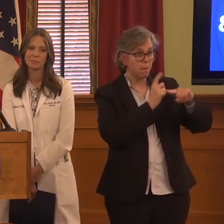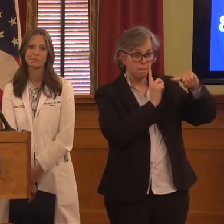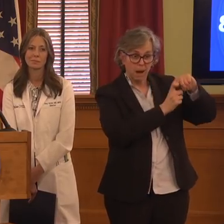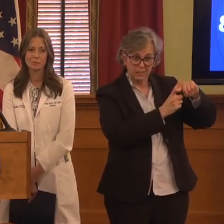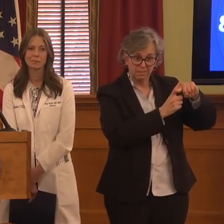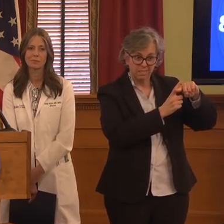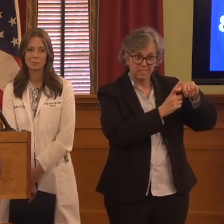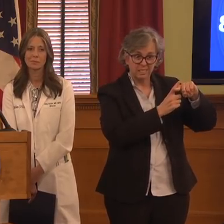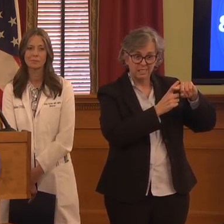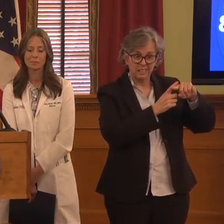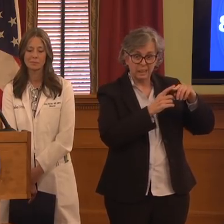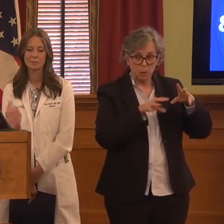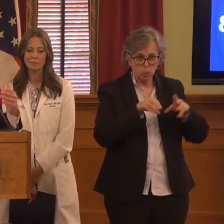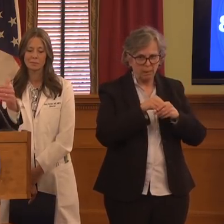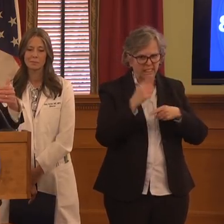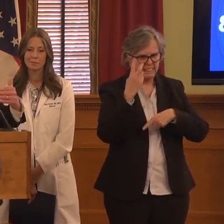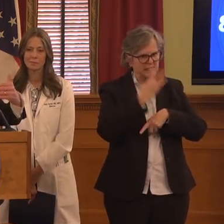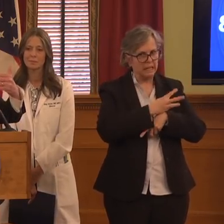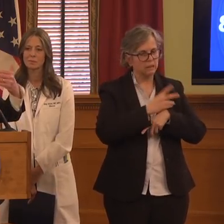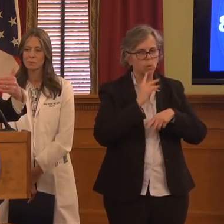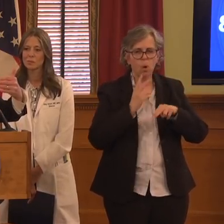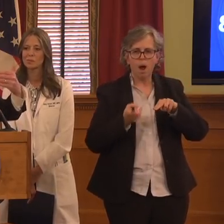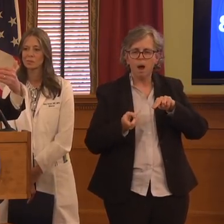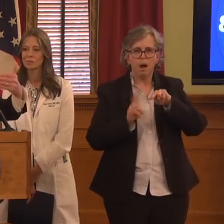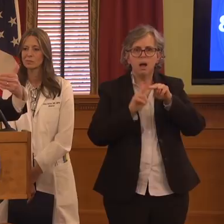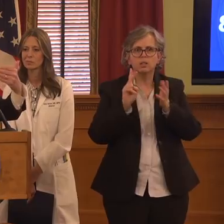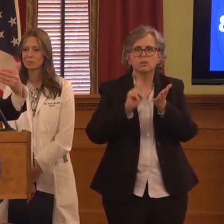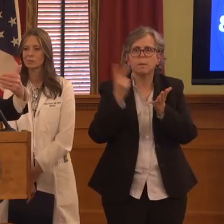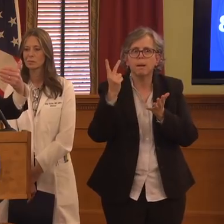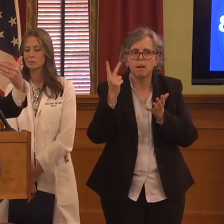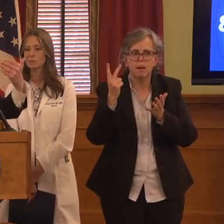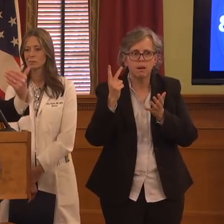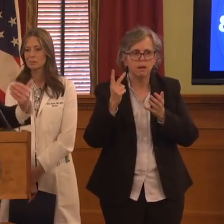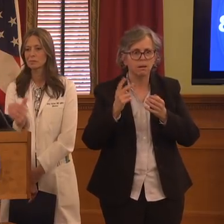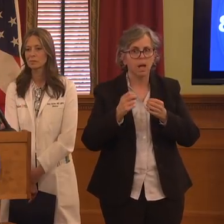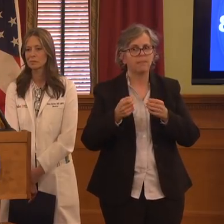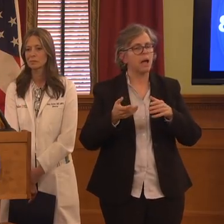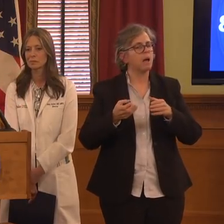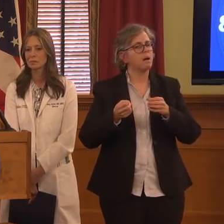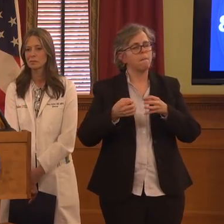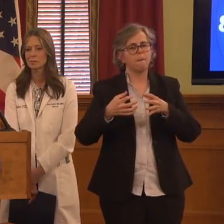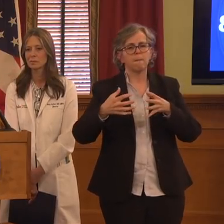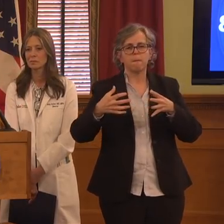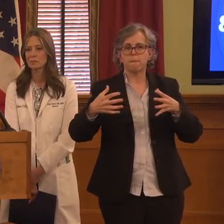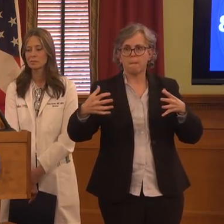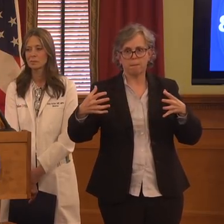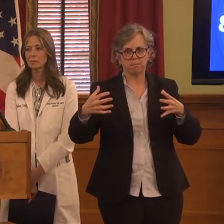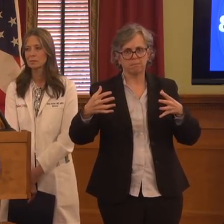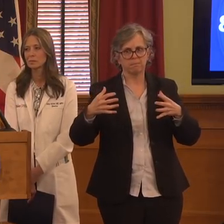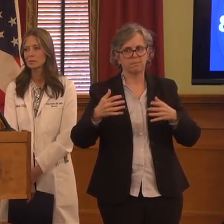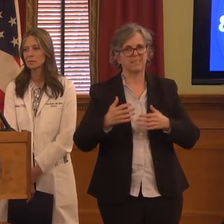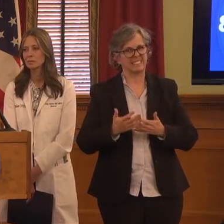days. And then that just continues on and on and on.